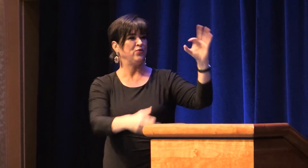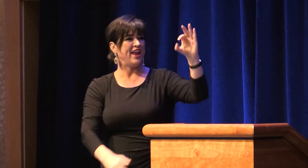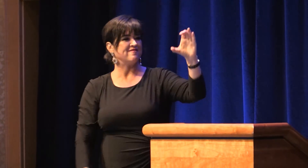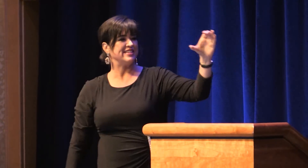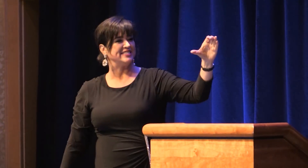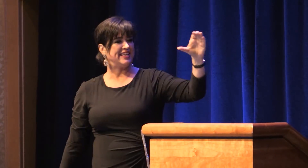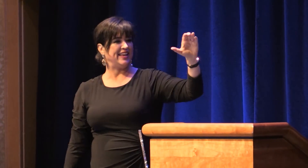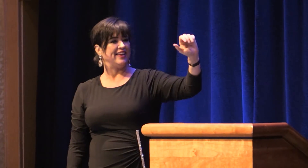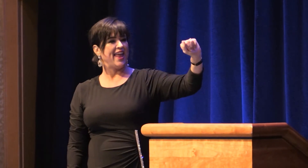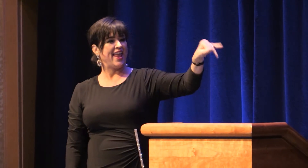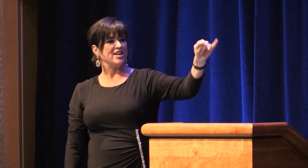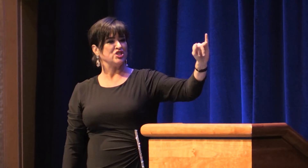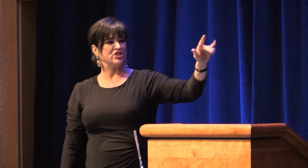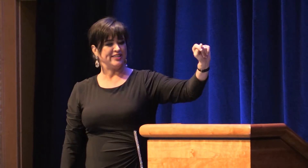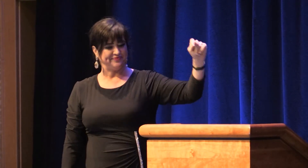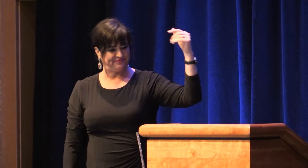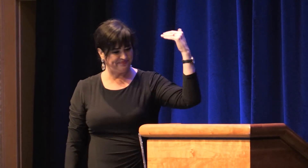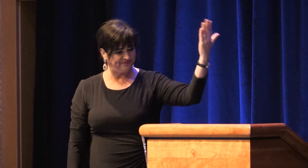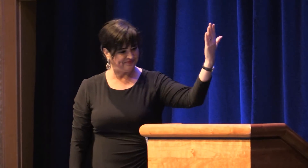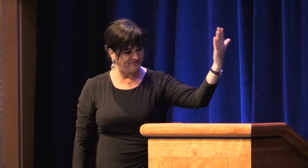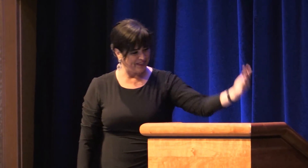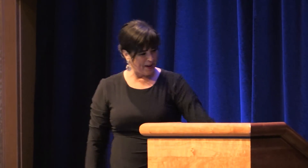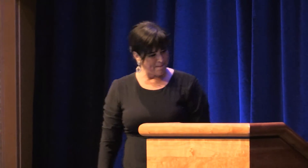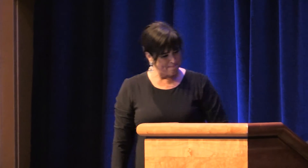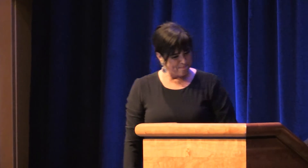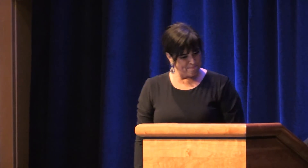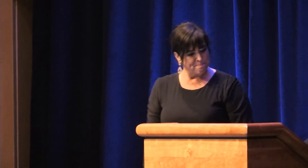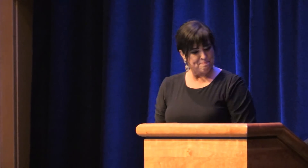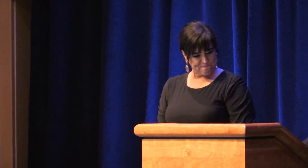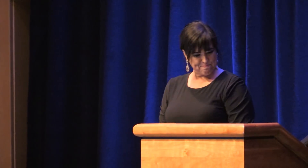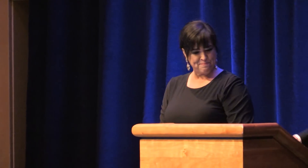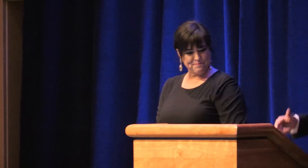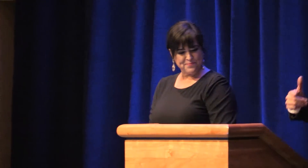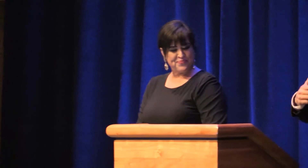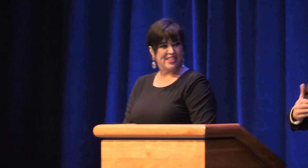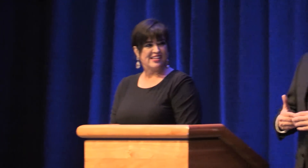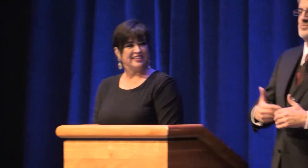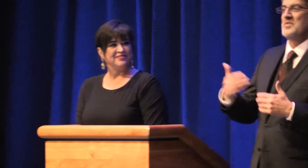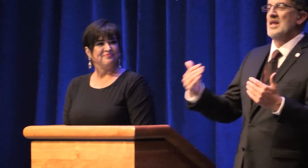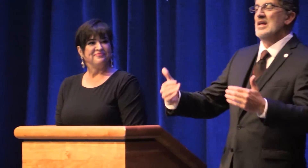took time to recognize all of TDI's efforts. So thank you again, Chairman Pai.